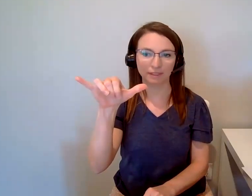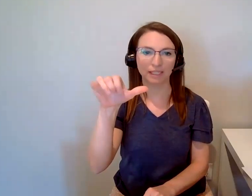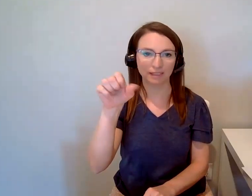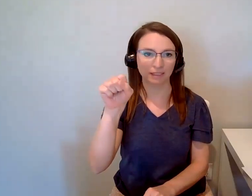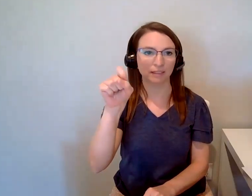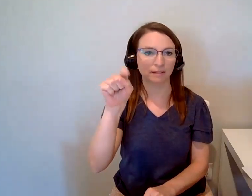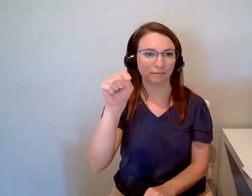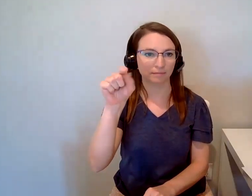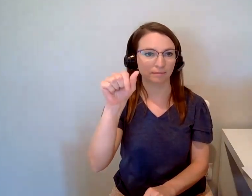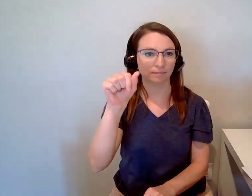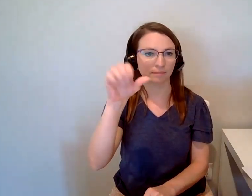Stacy.